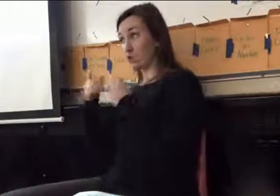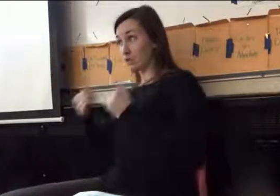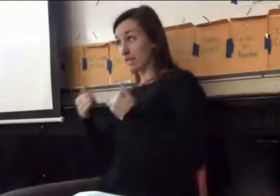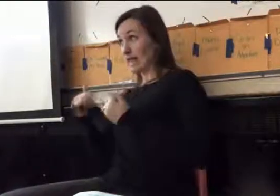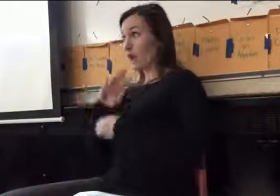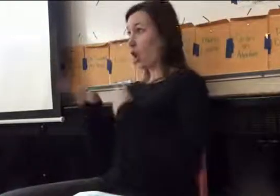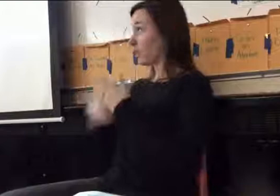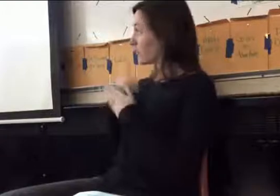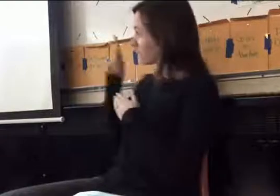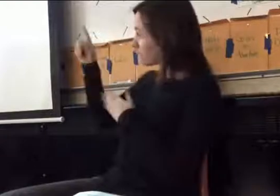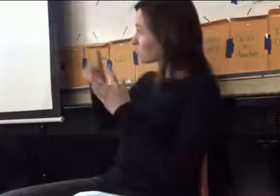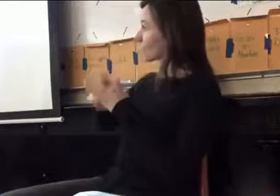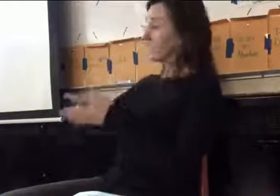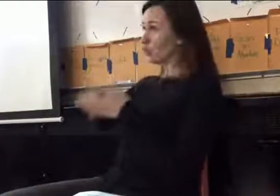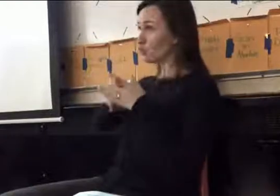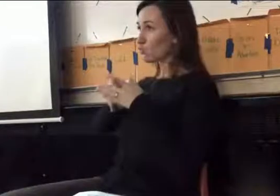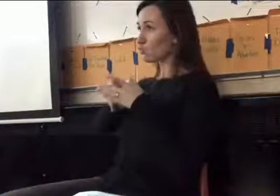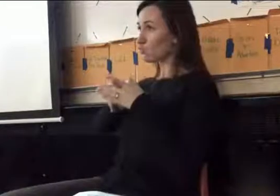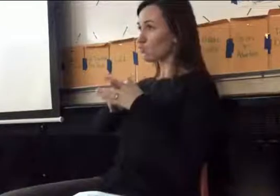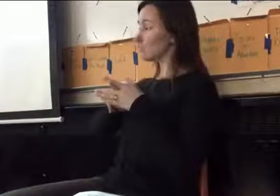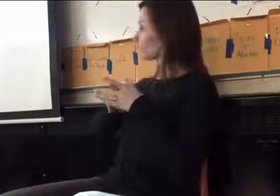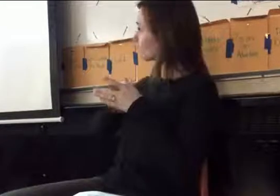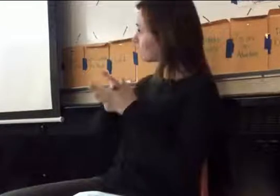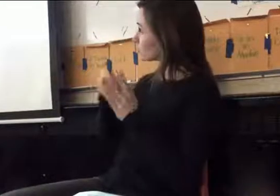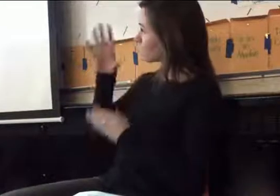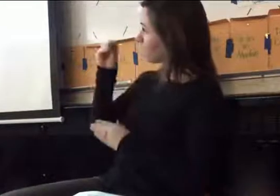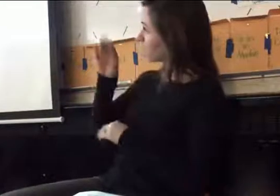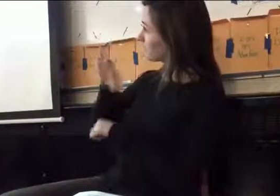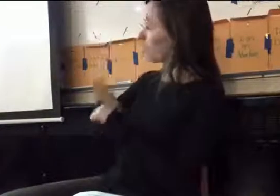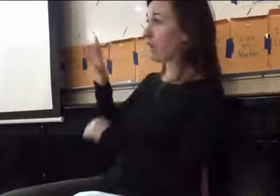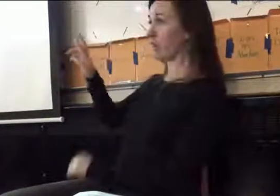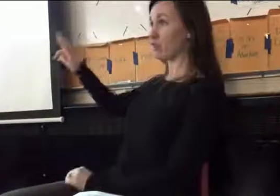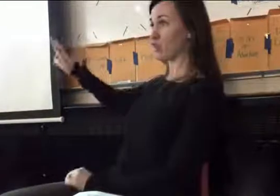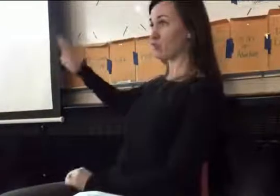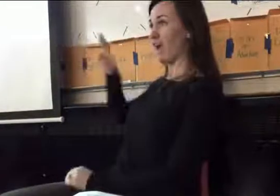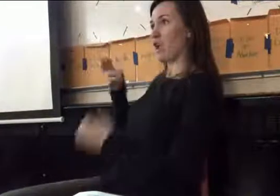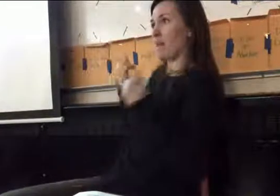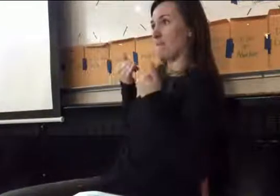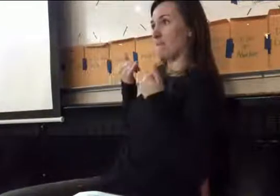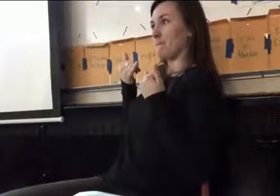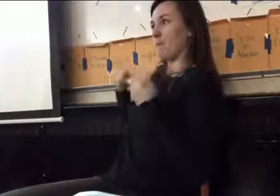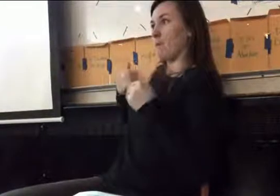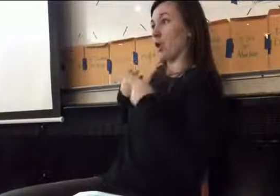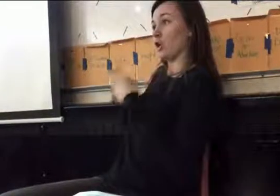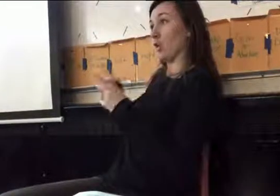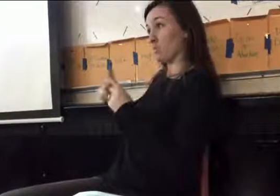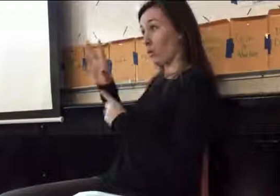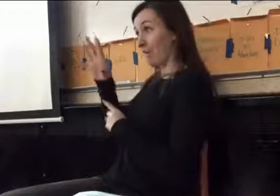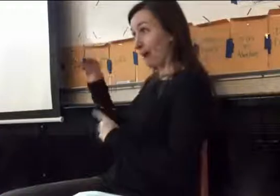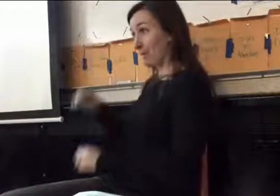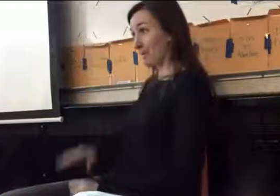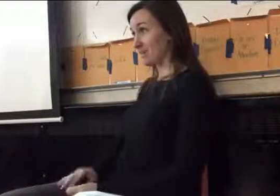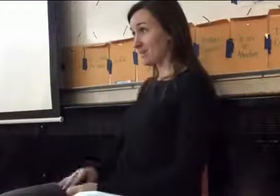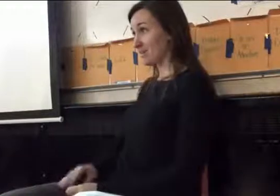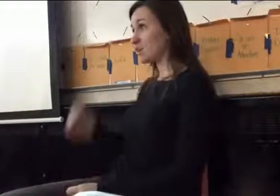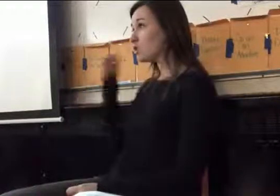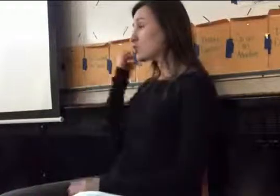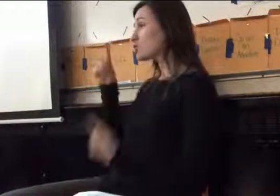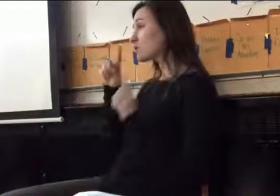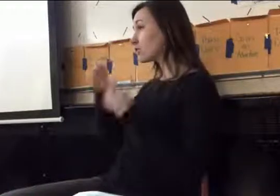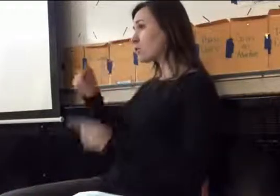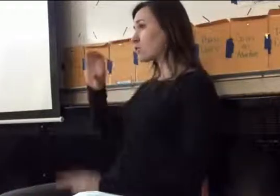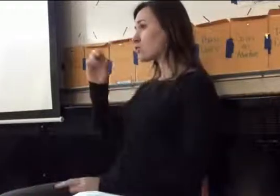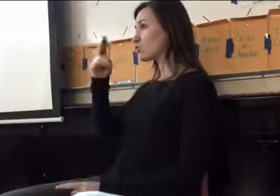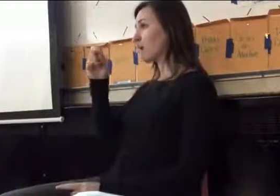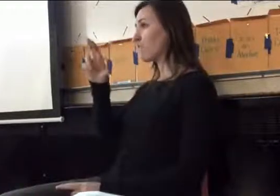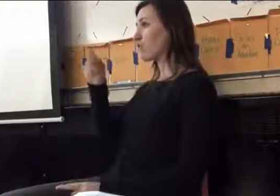original Standard Oil companies. Over here on the right, those are the modern day names for all those oil companies. So if you ever go to Chevron, you can go and